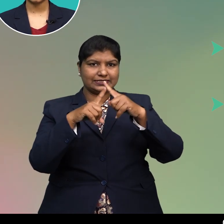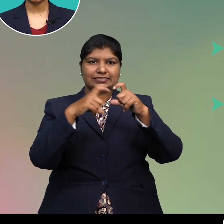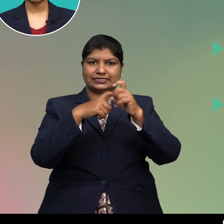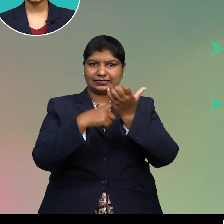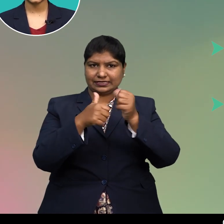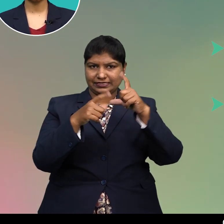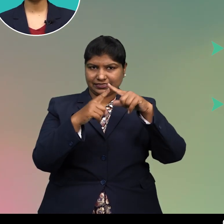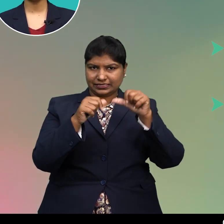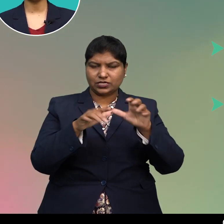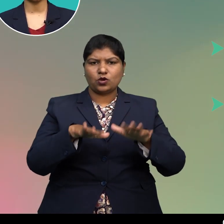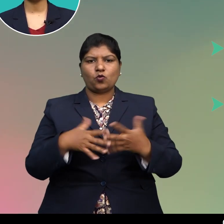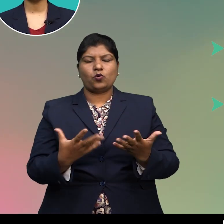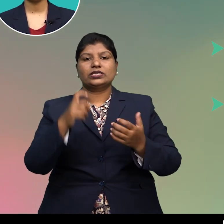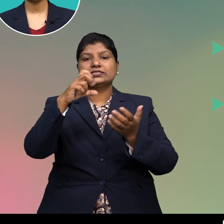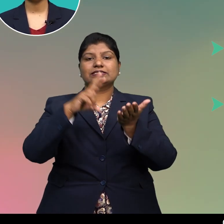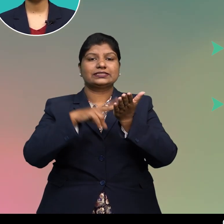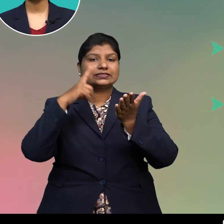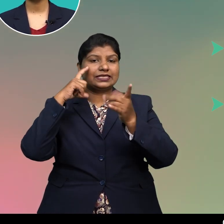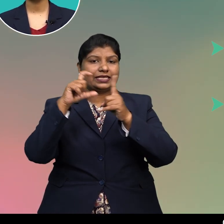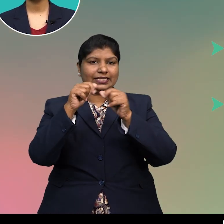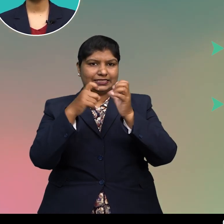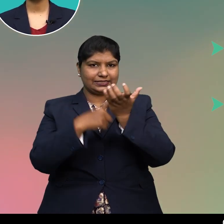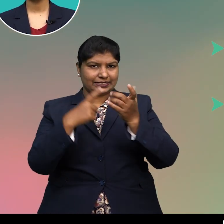and endoderm.